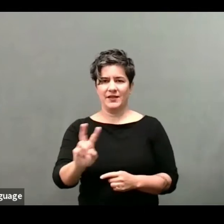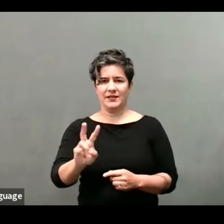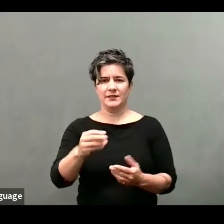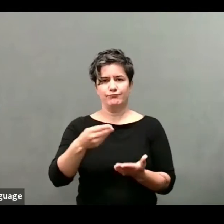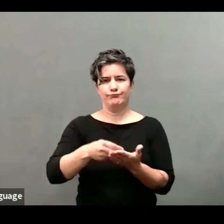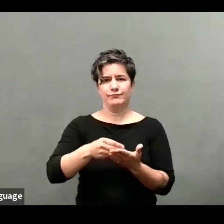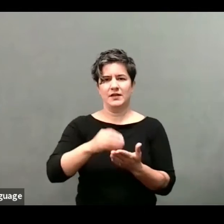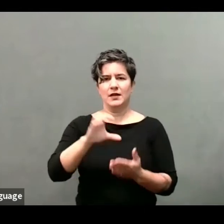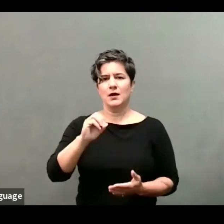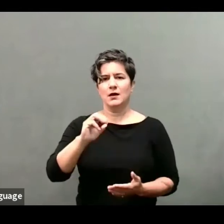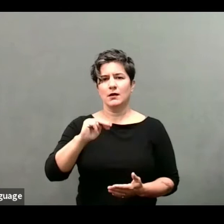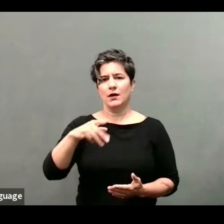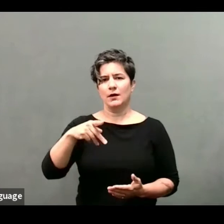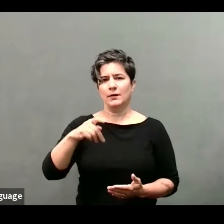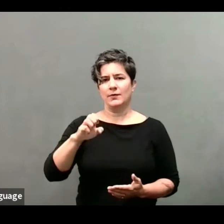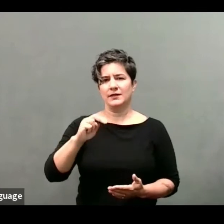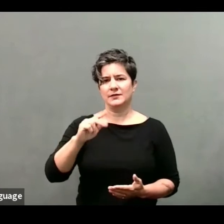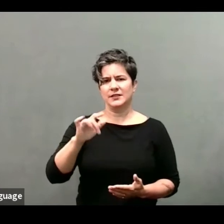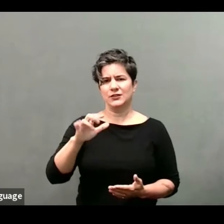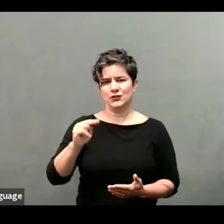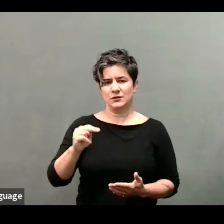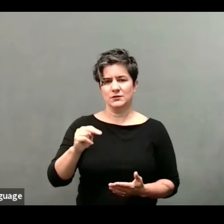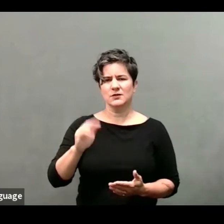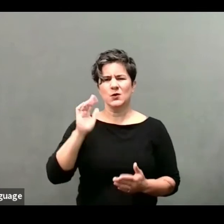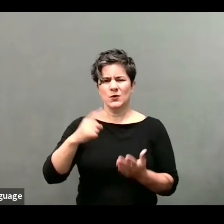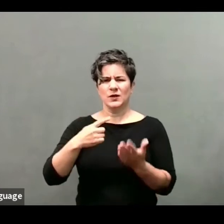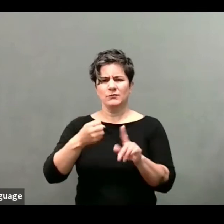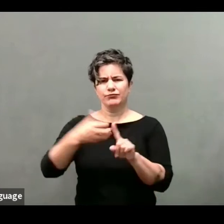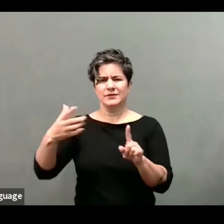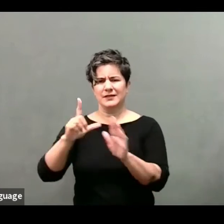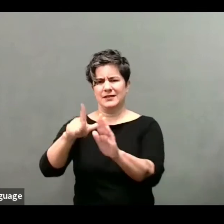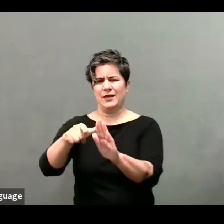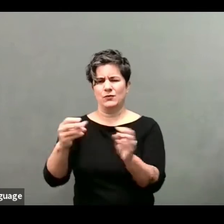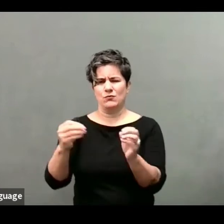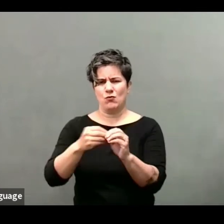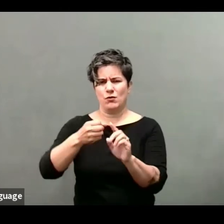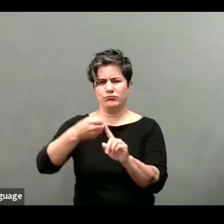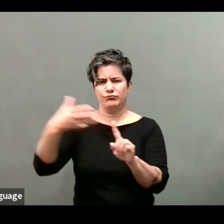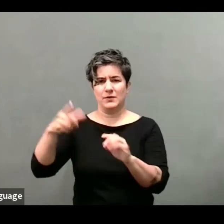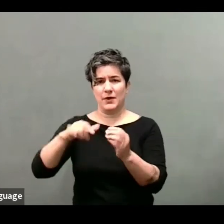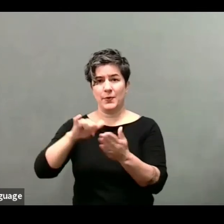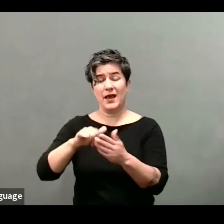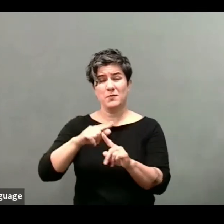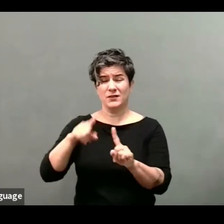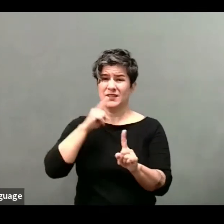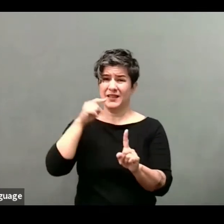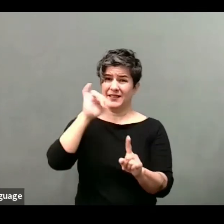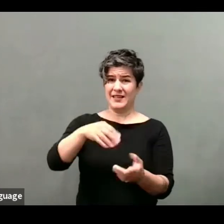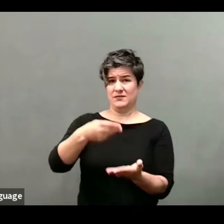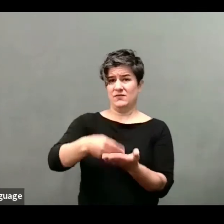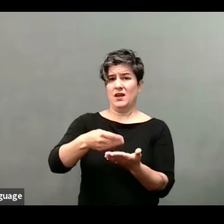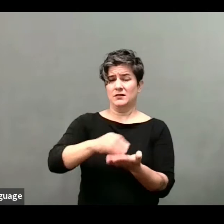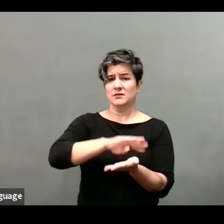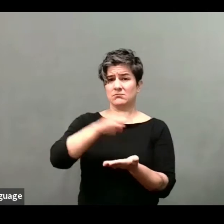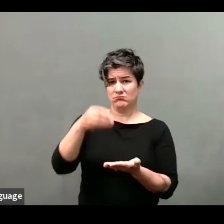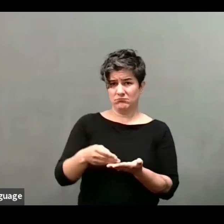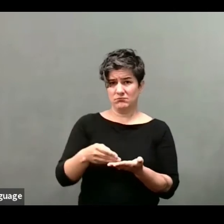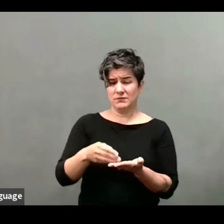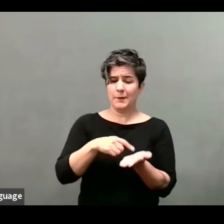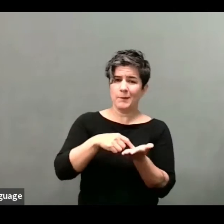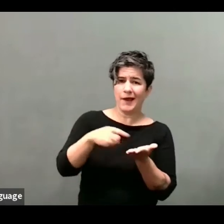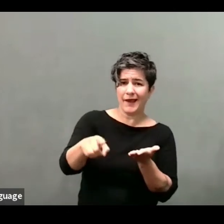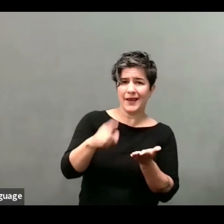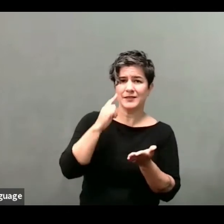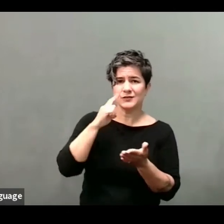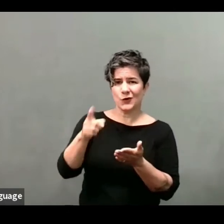talk about that towards the end of the presentation, but that actually is a financial fund that pays for some of the